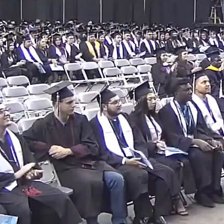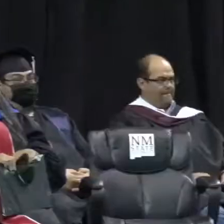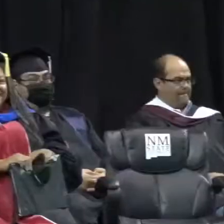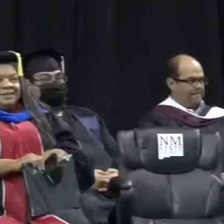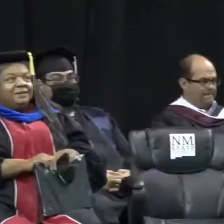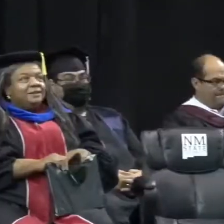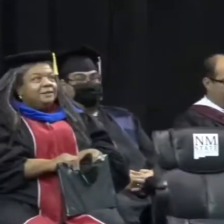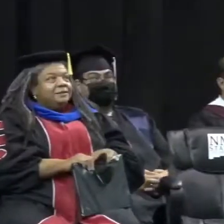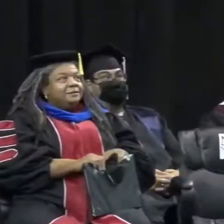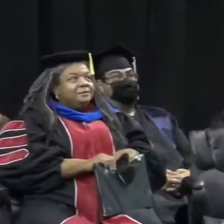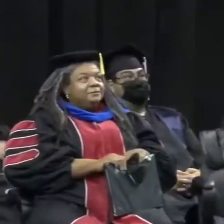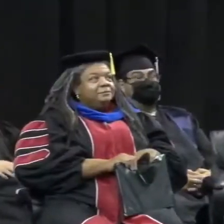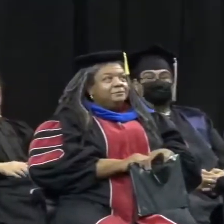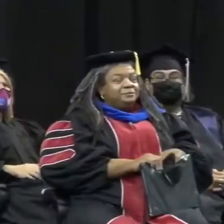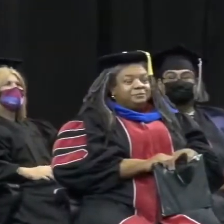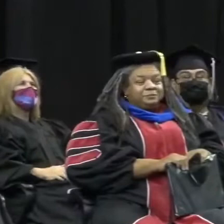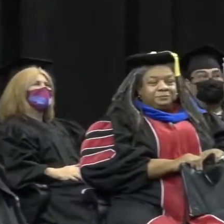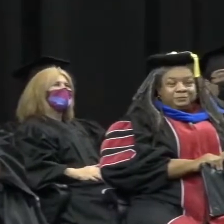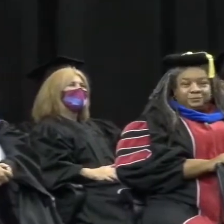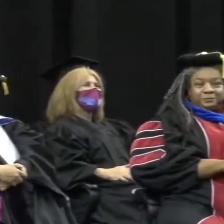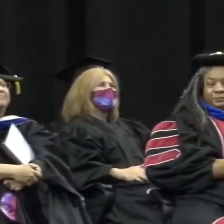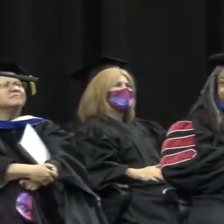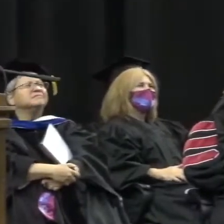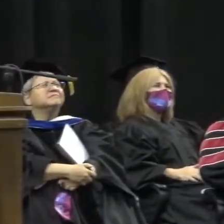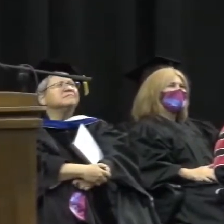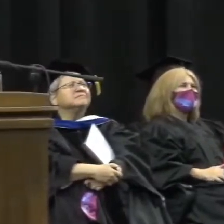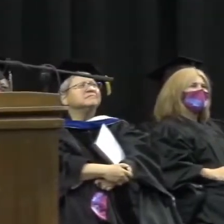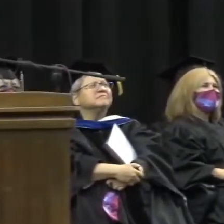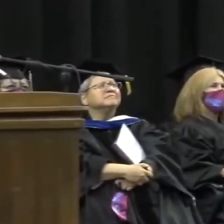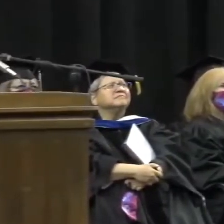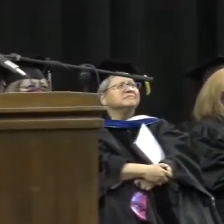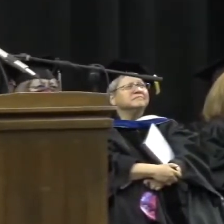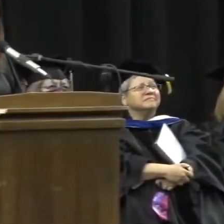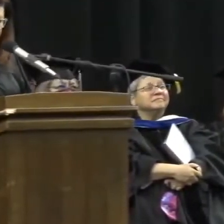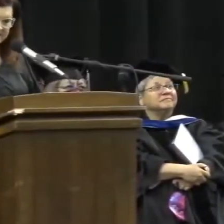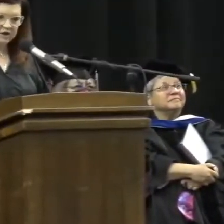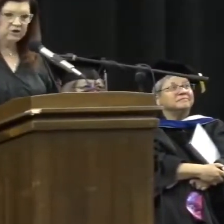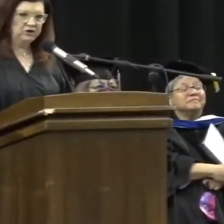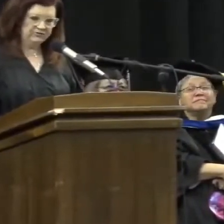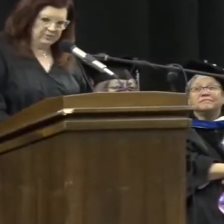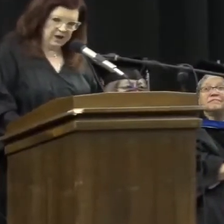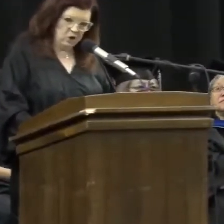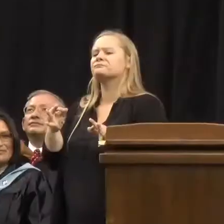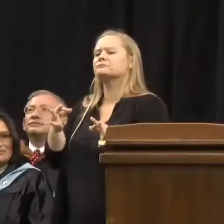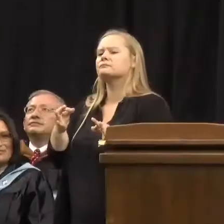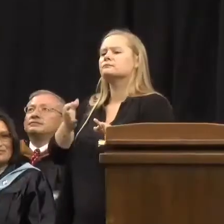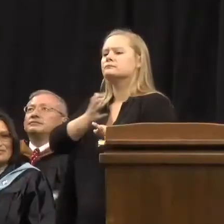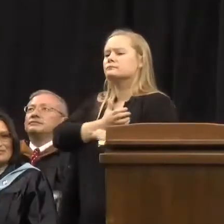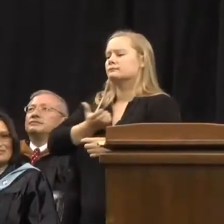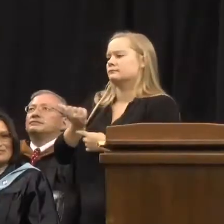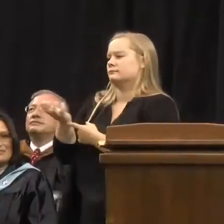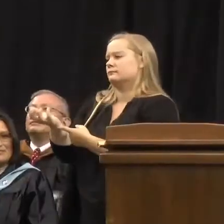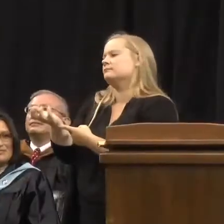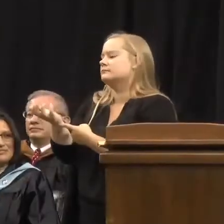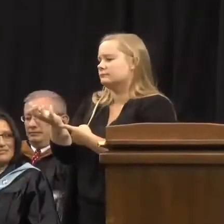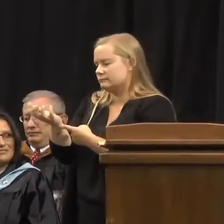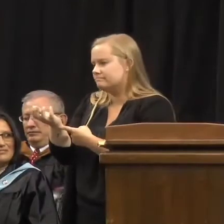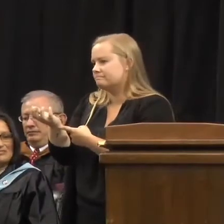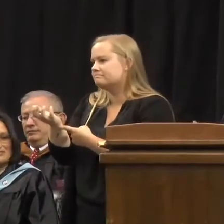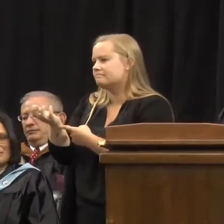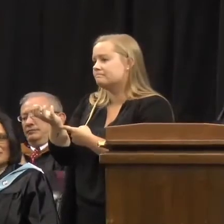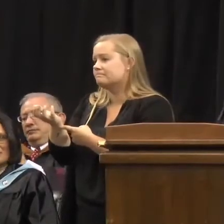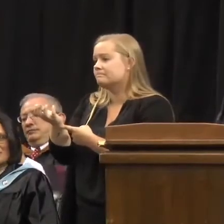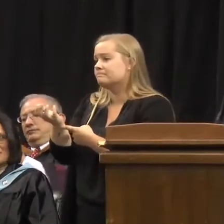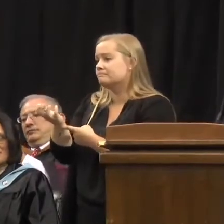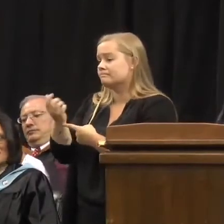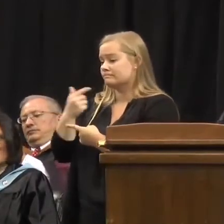So I stand here before you tonight. I decided to talk to you from my heart. Lessons